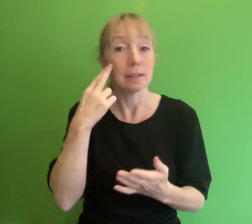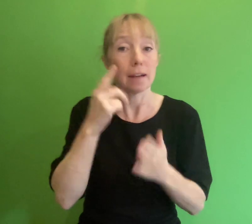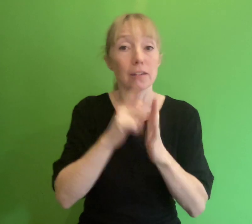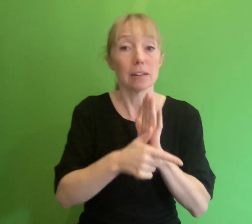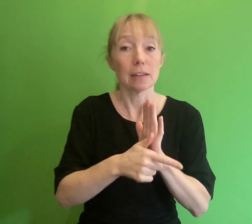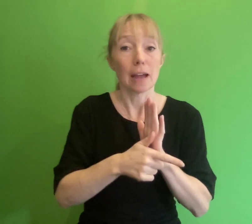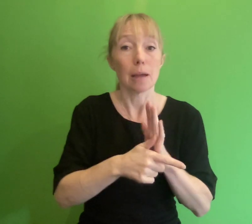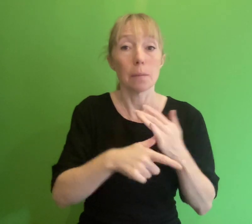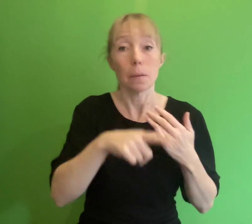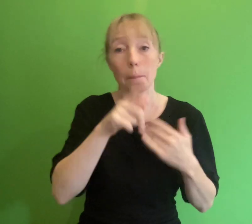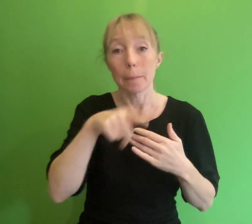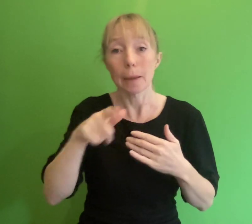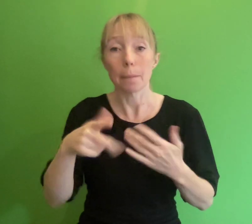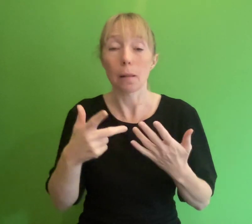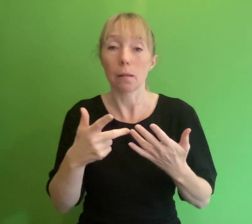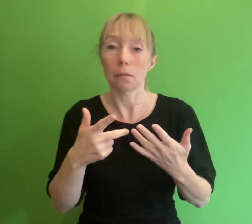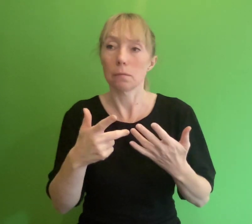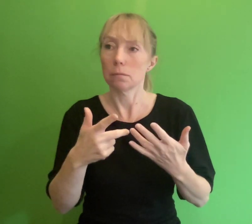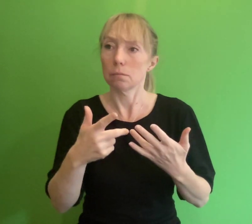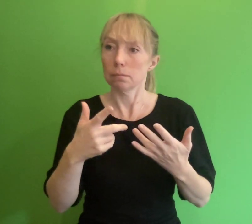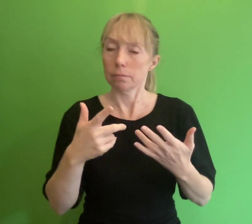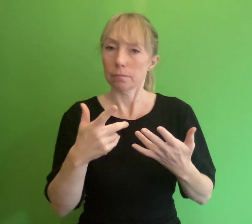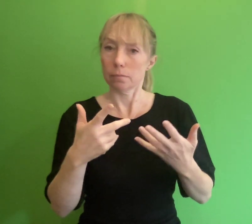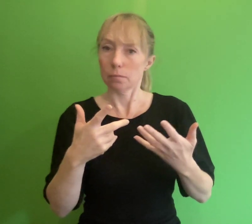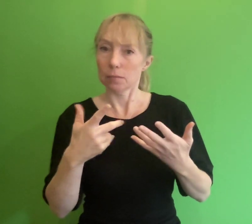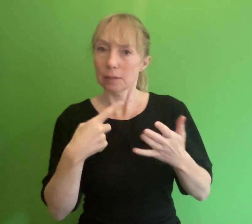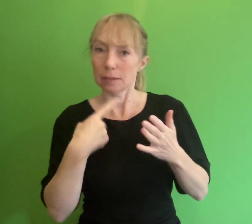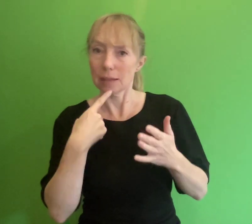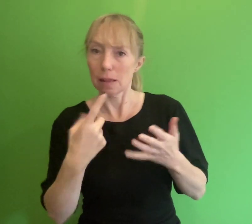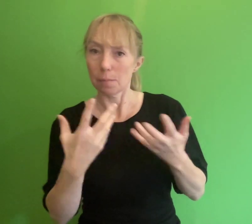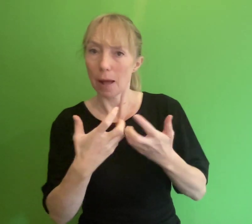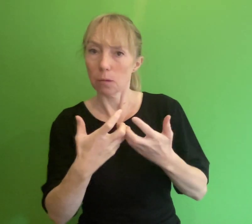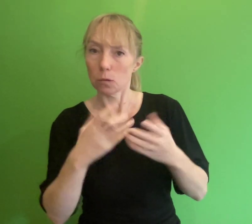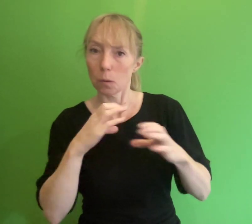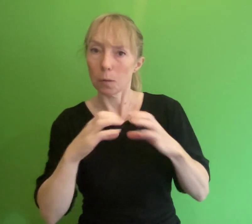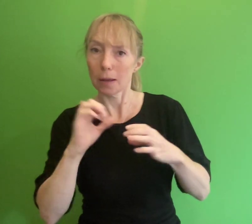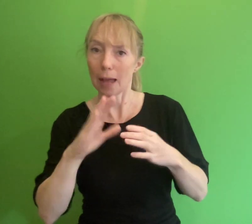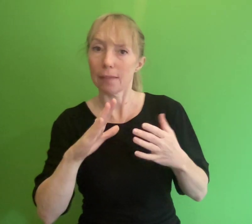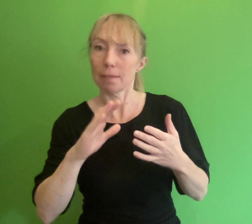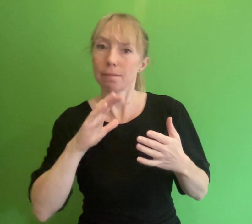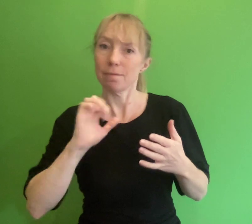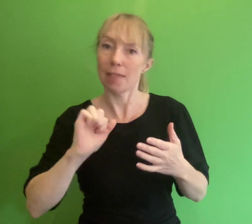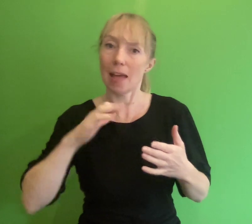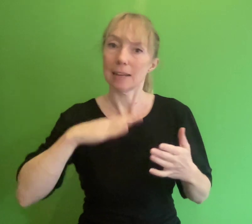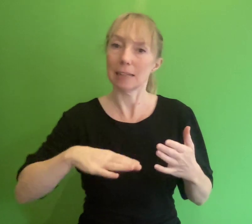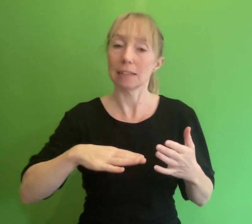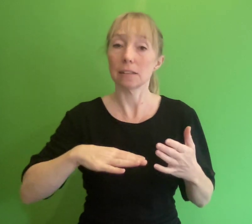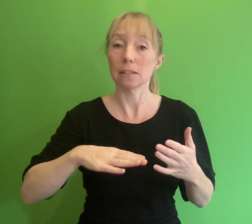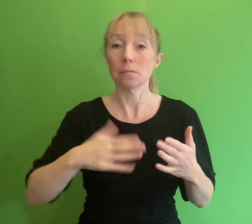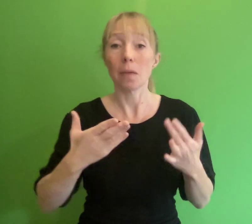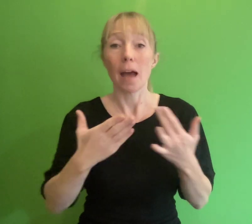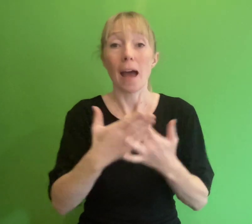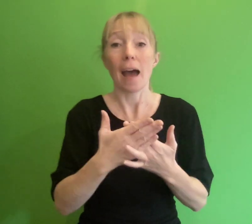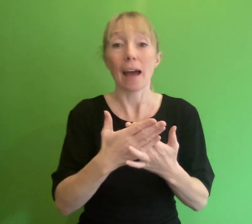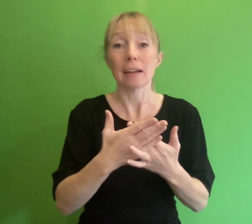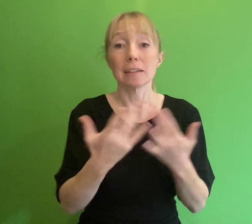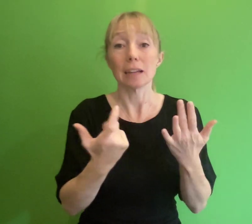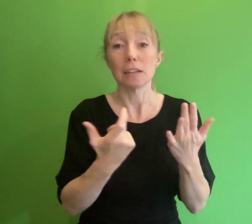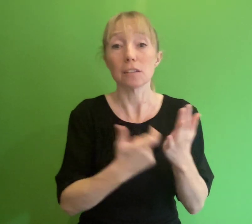that communicate their needs to you, for example through an access rider, to ensure reasonable adjustments can be made.